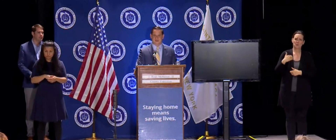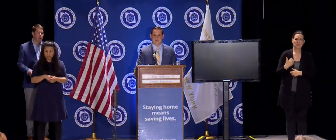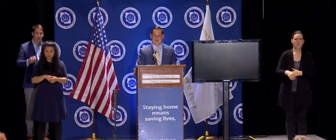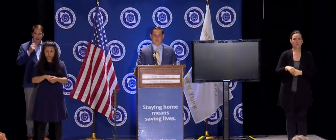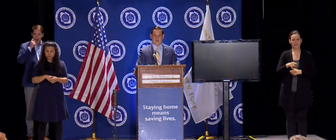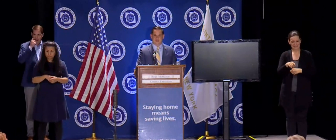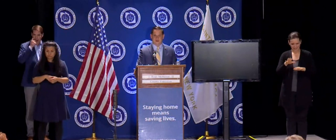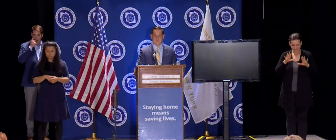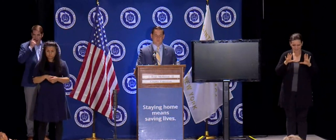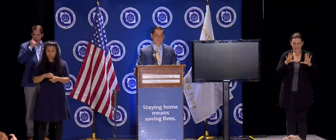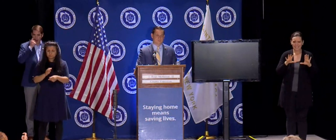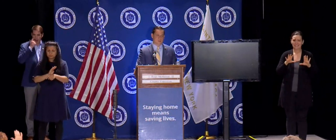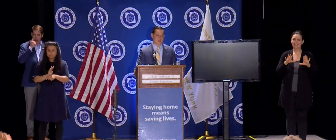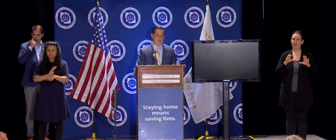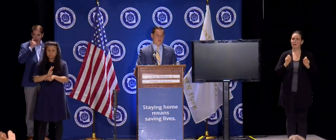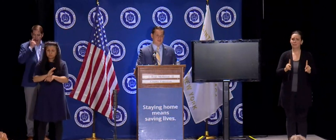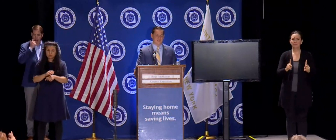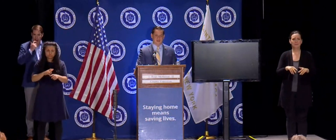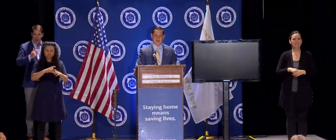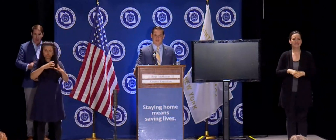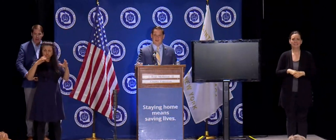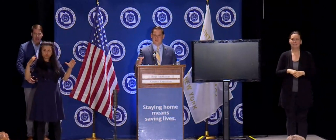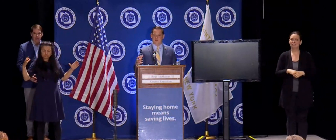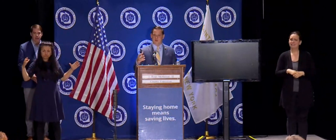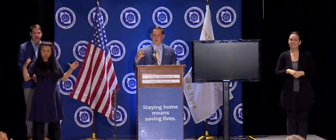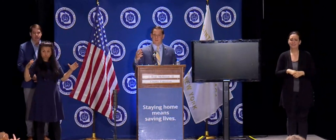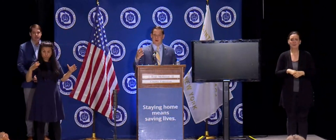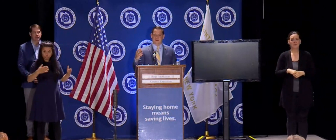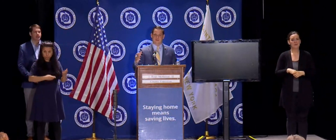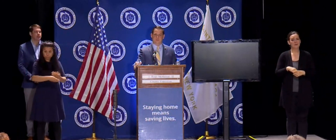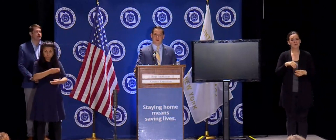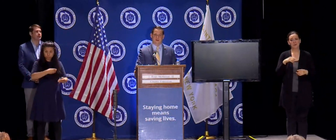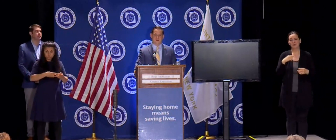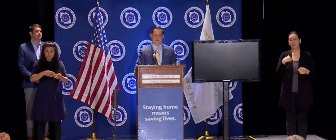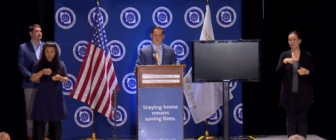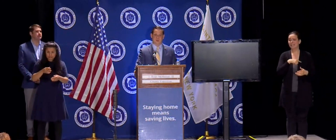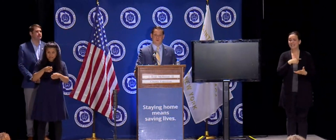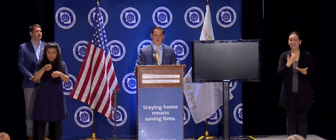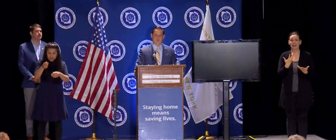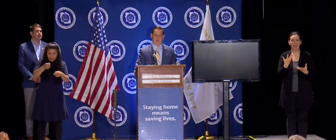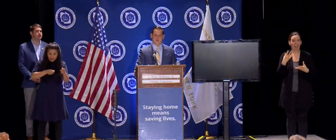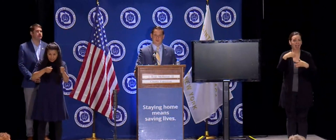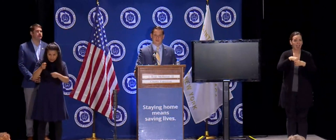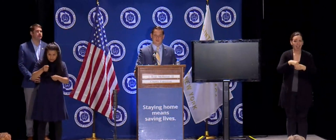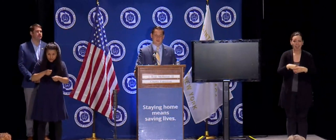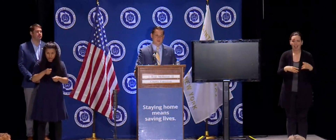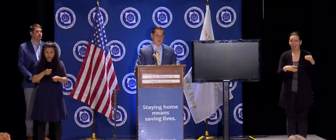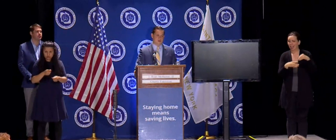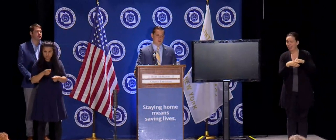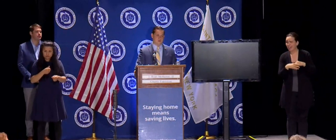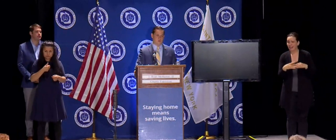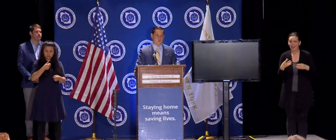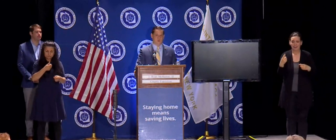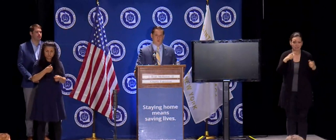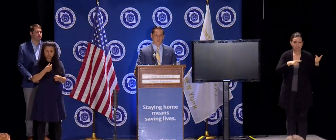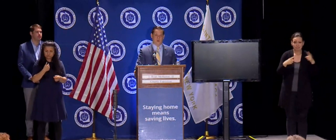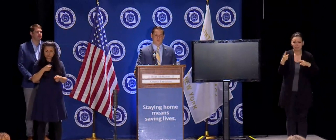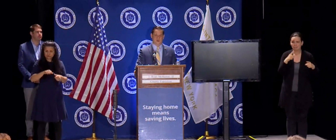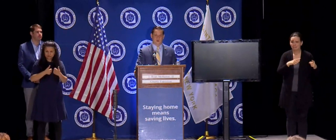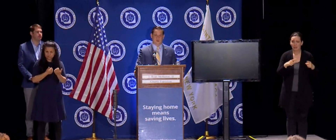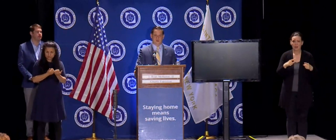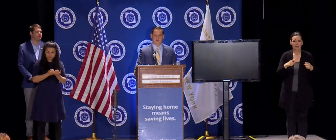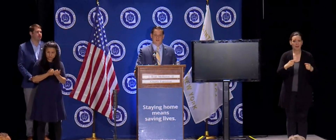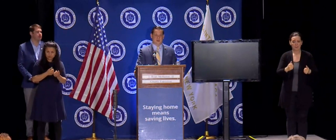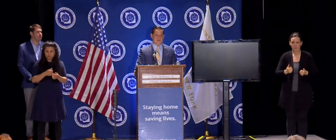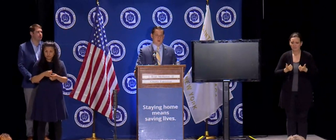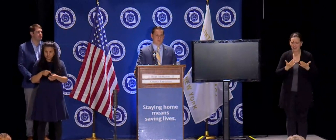place in a big deal. And that's validating because you are in the mix, but unless you come in first place with these, you don't ever reap the rewards.